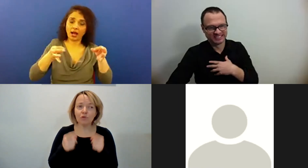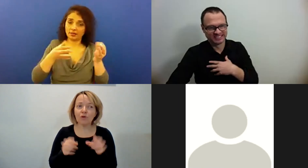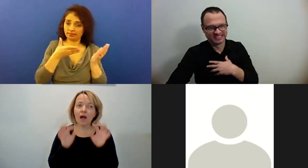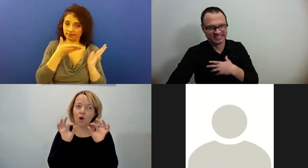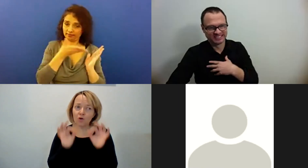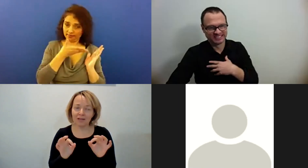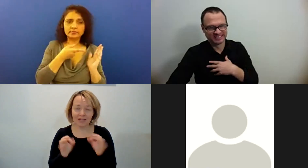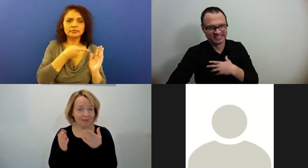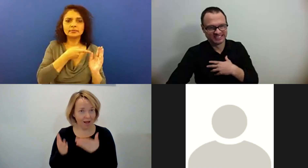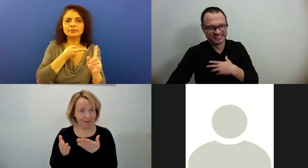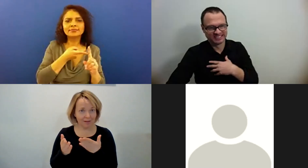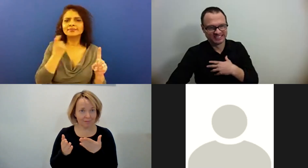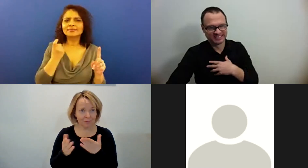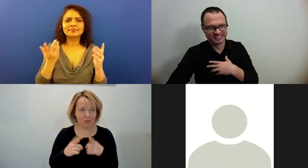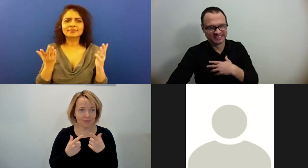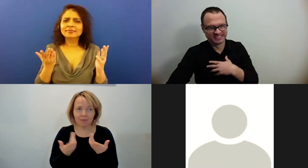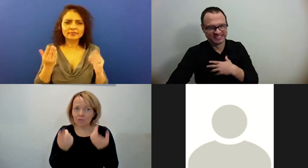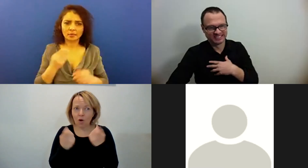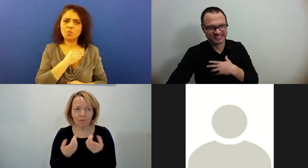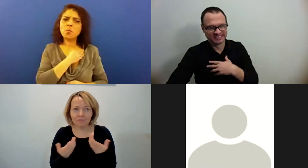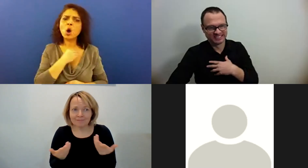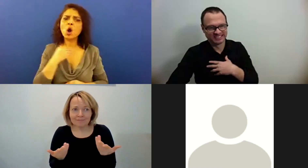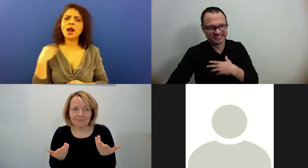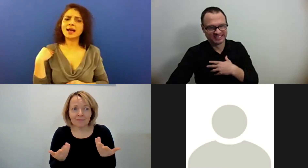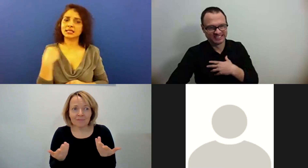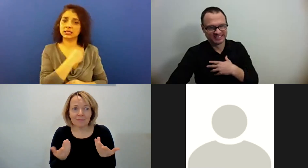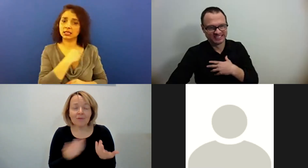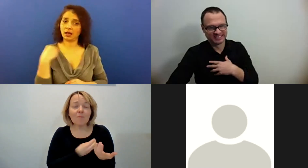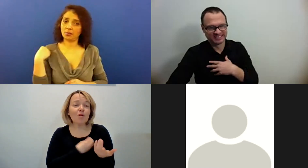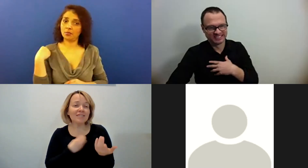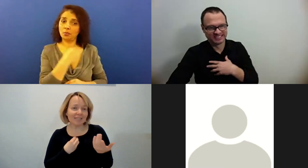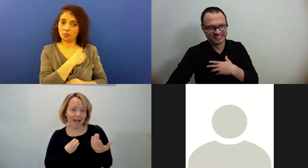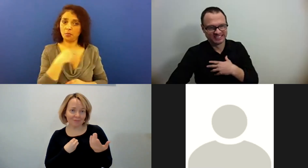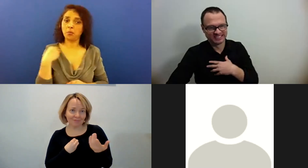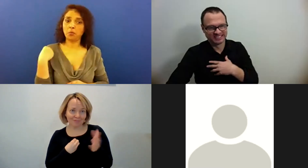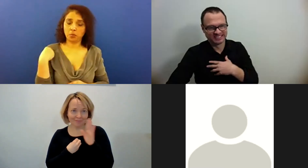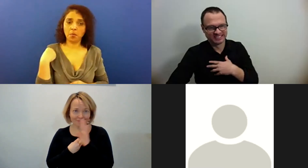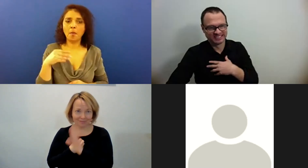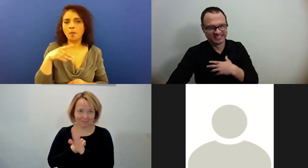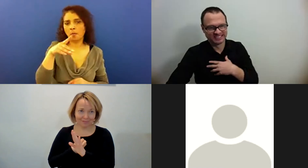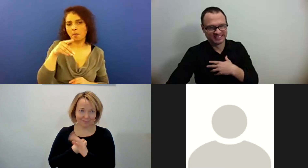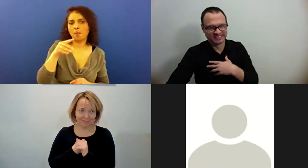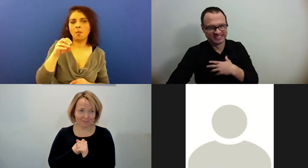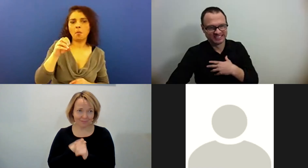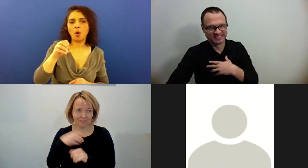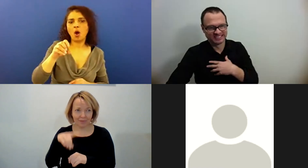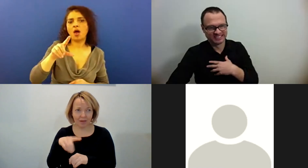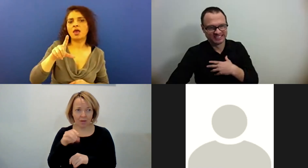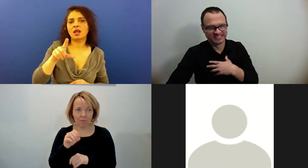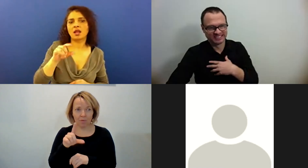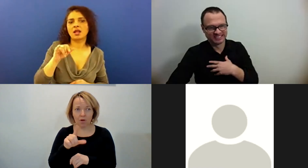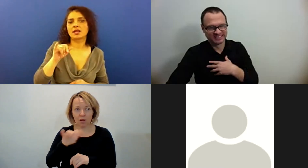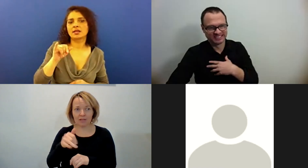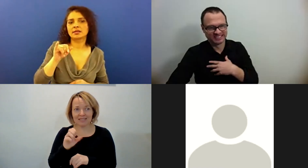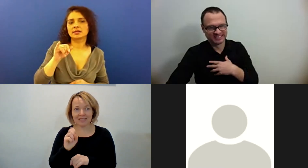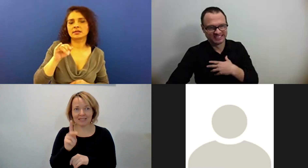The video you've seen just shows a life story from Poland.